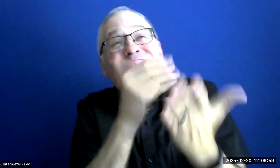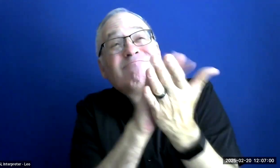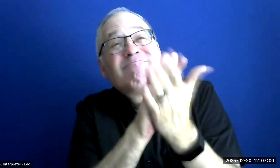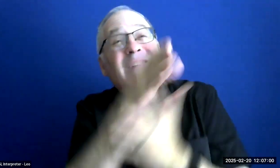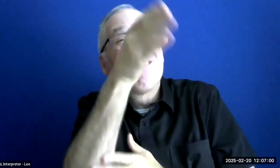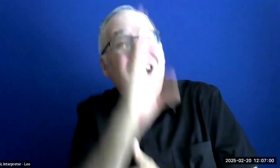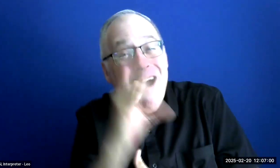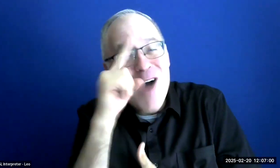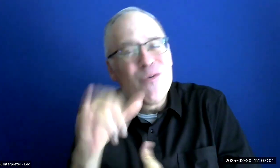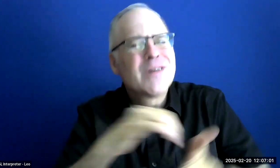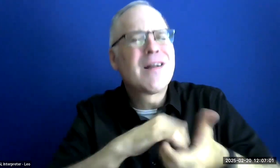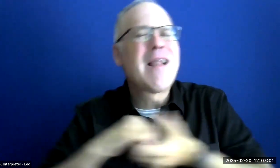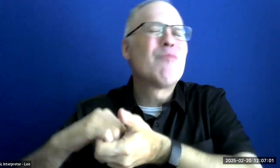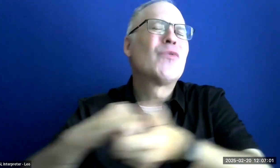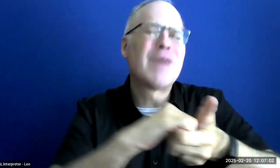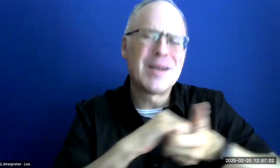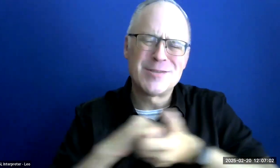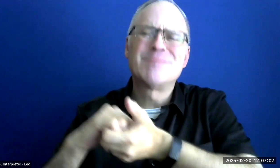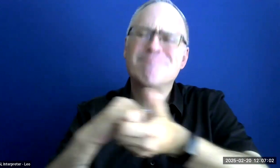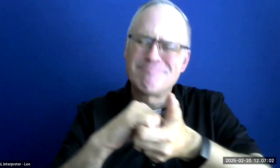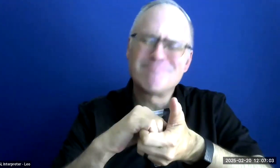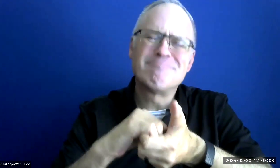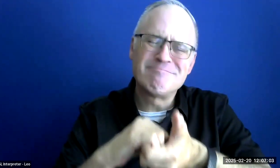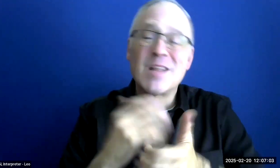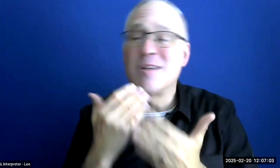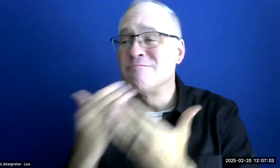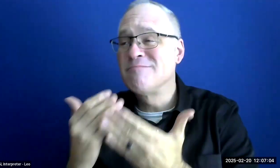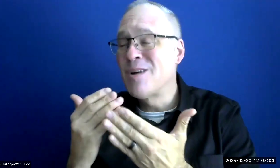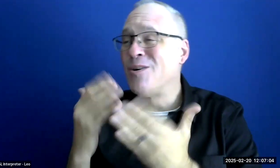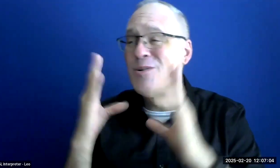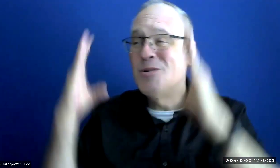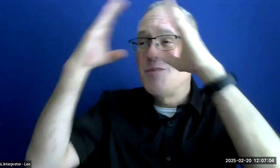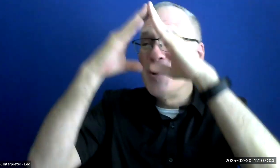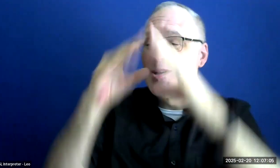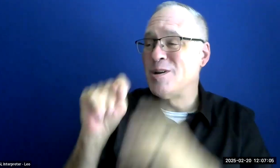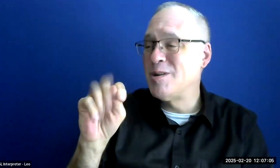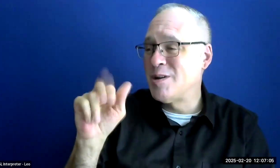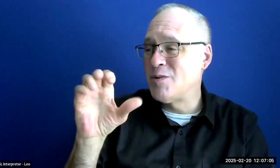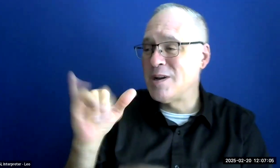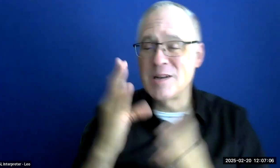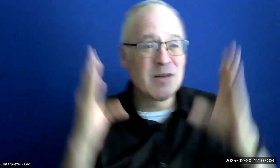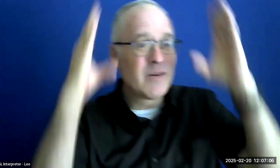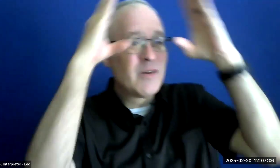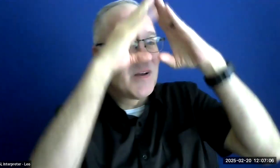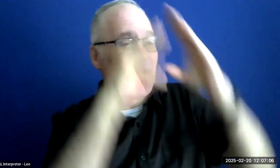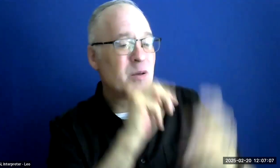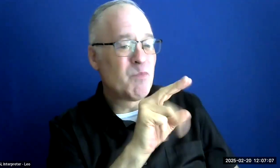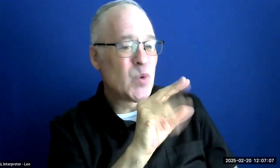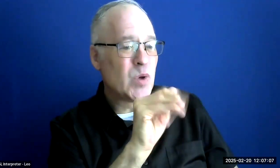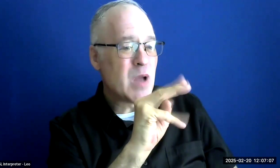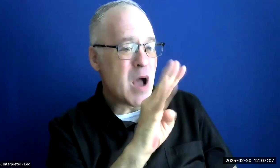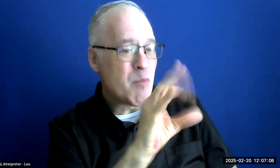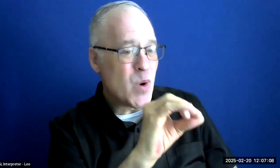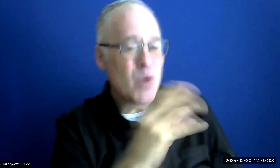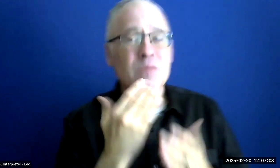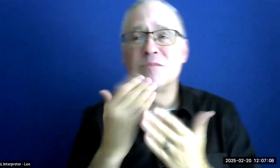this event represents. I'm grateful to Bishop Tracy Malone. I'm grateful to Bishop Monday Miyombo. I'm grateful